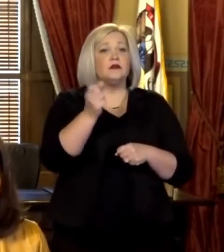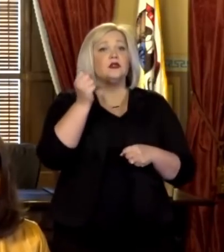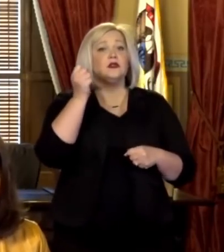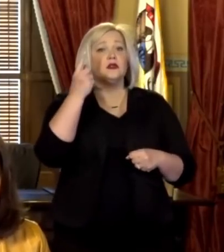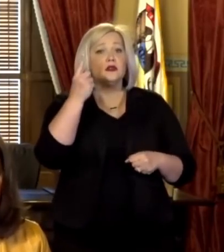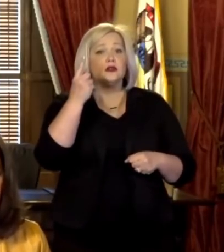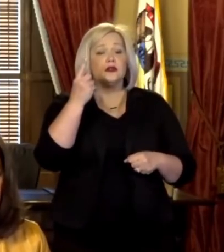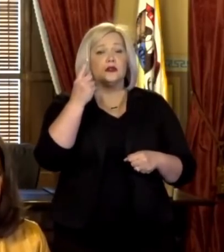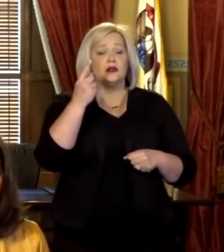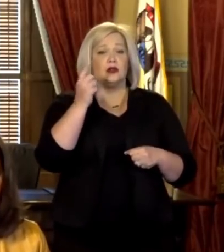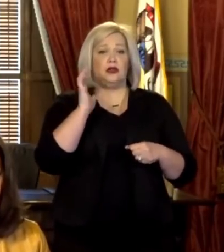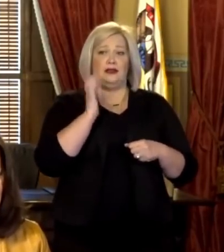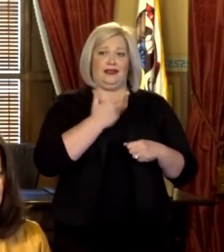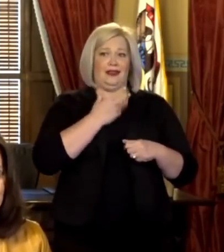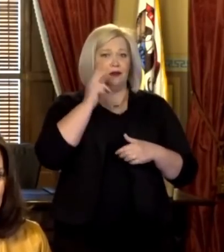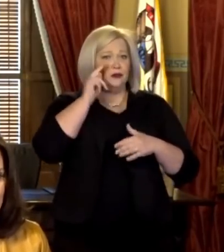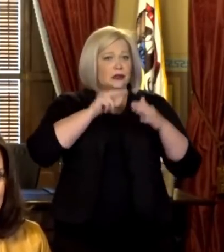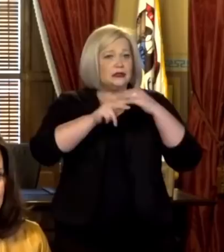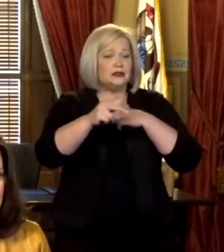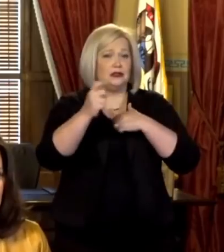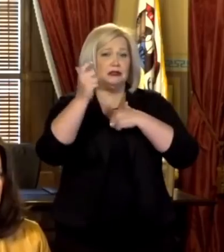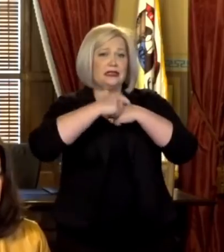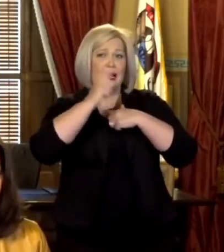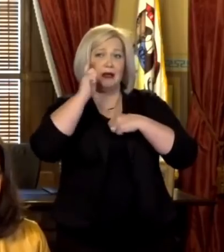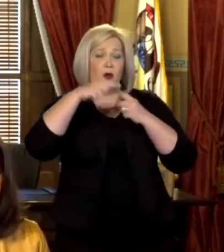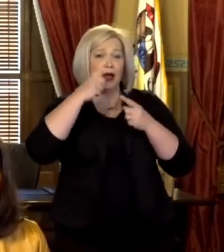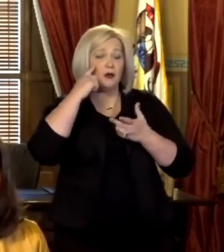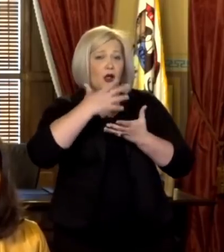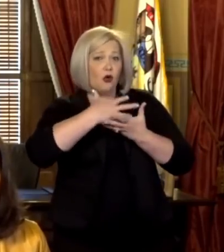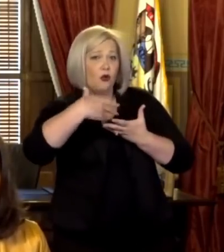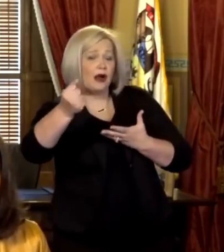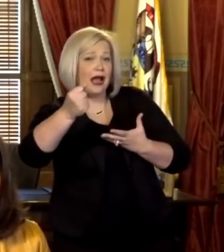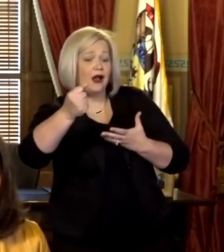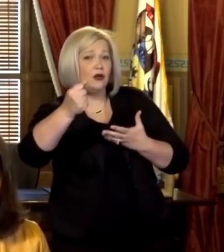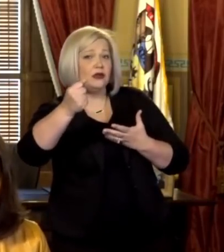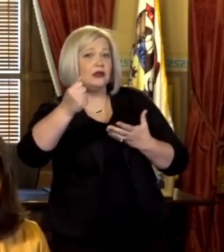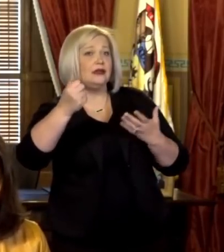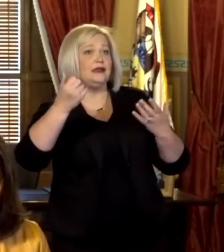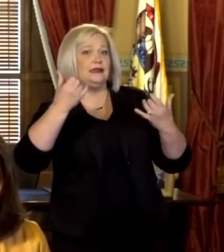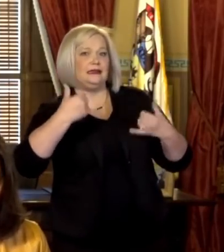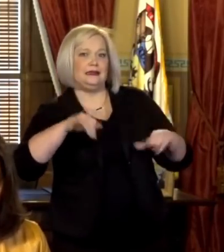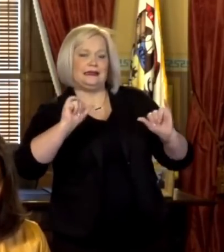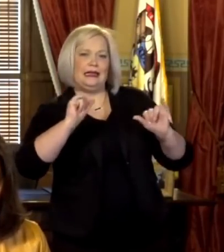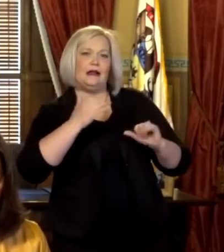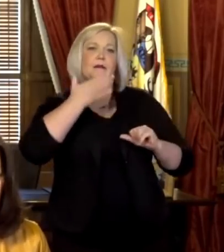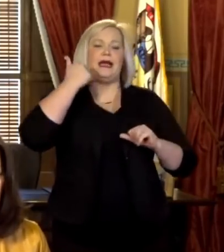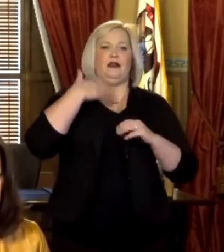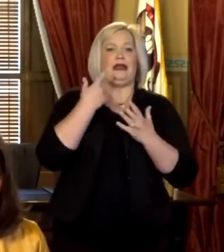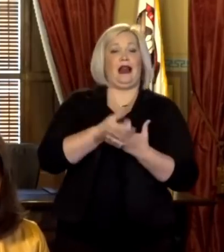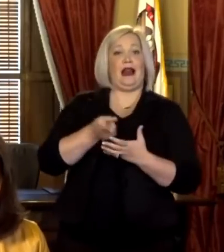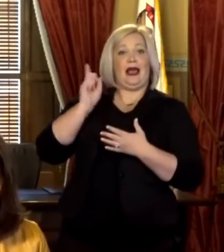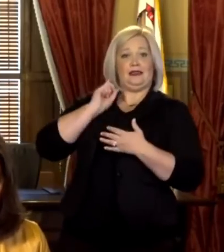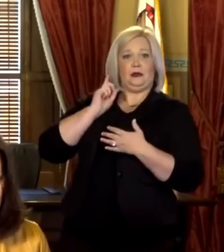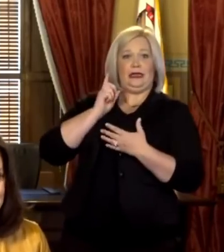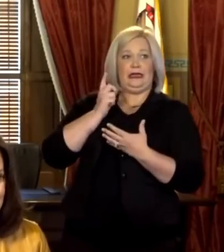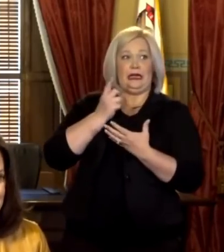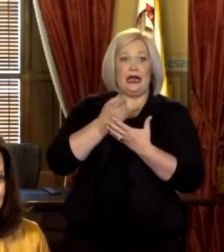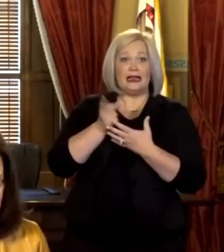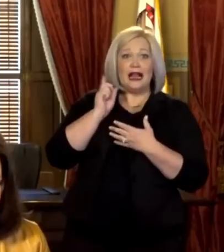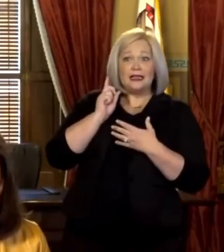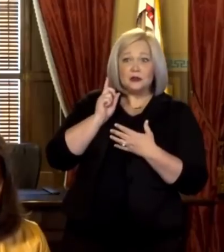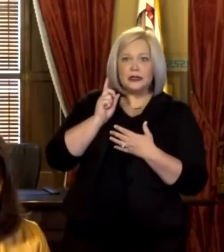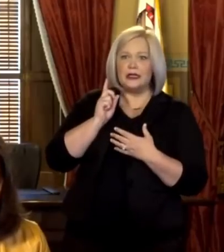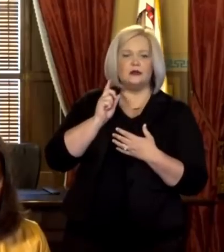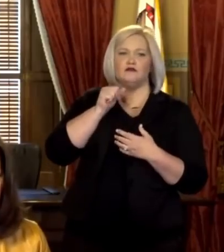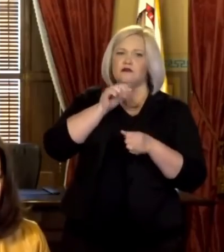these timelines are very serious, they are a vast improvement from where we were just a week ago when we were living more like day